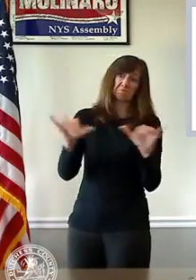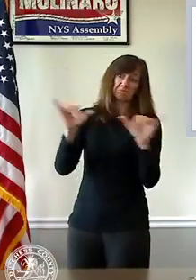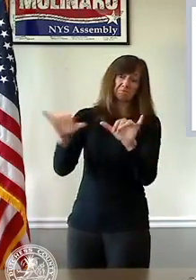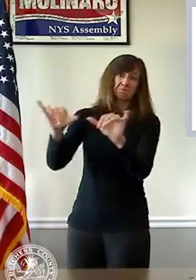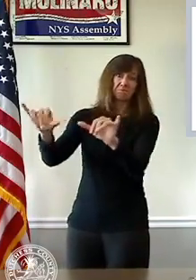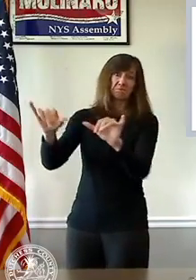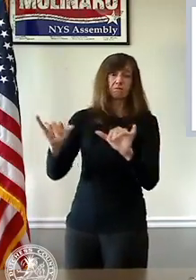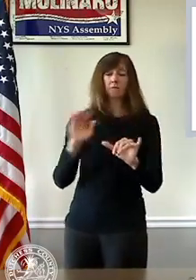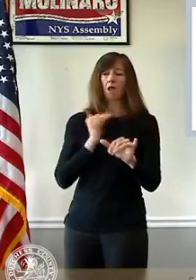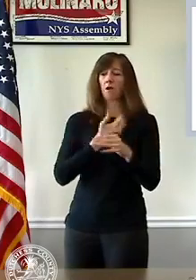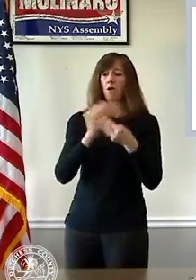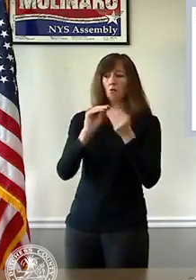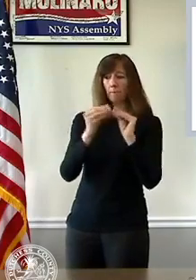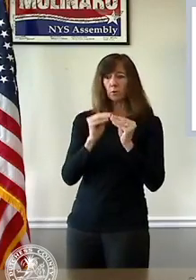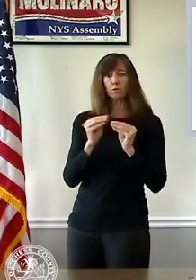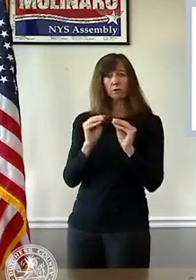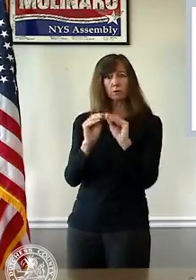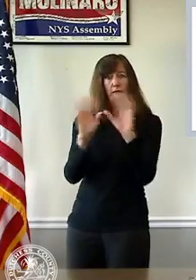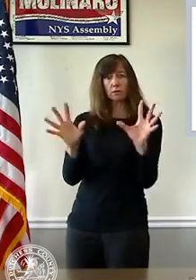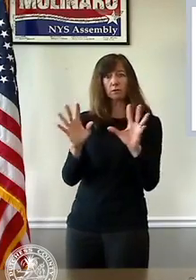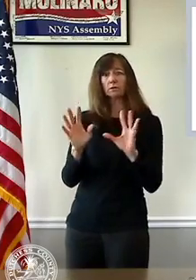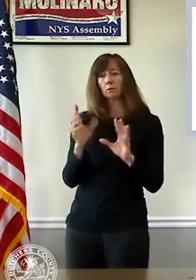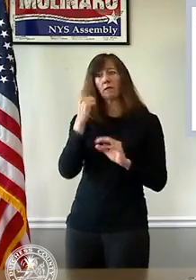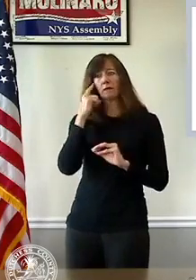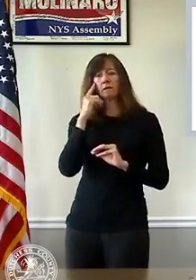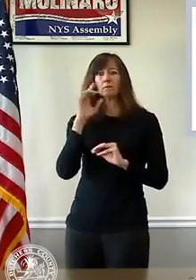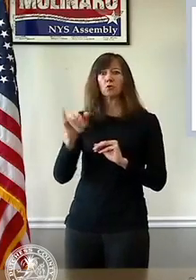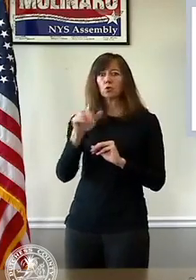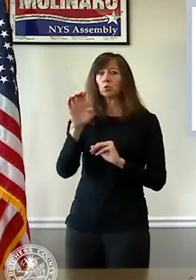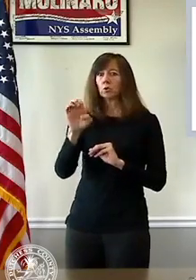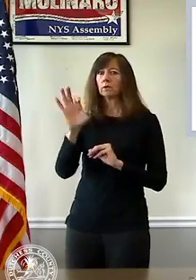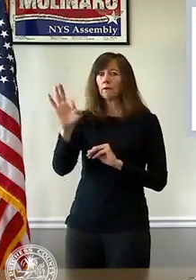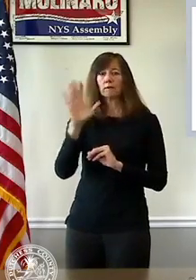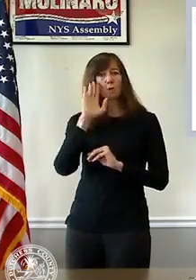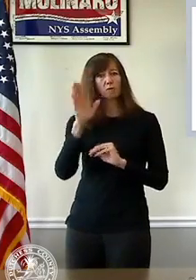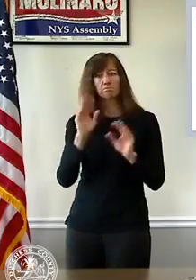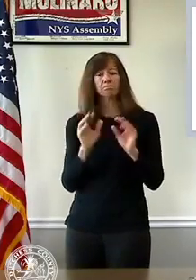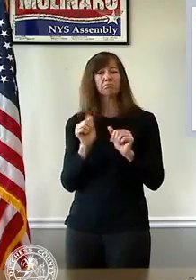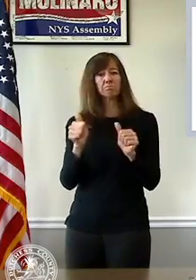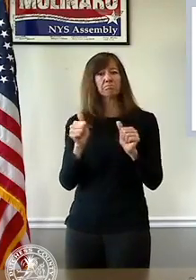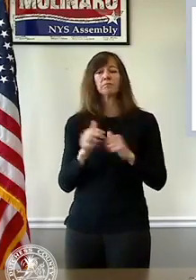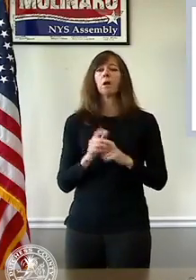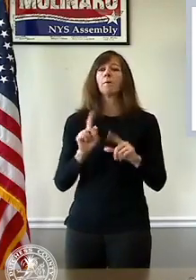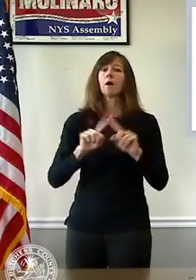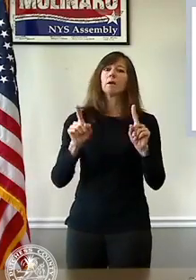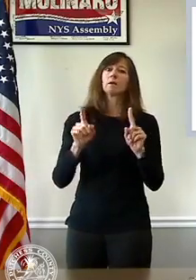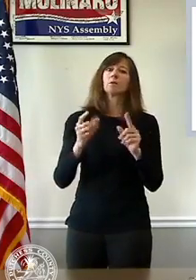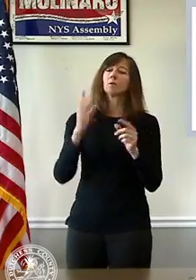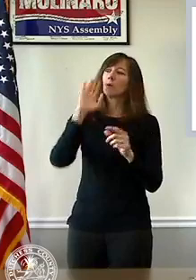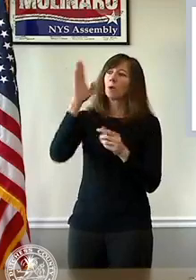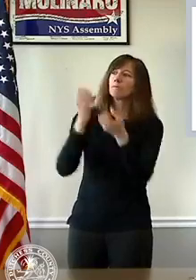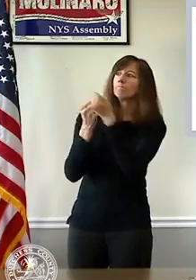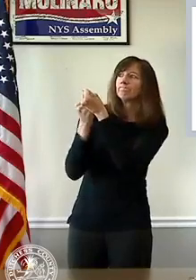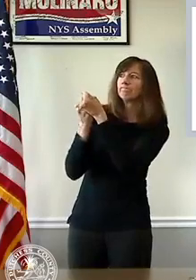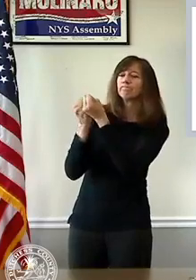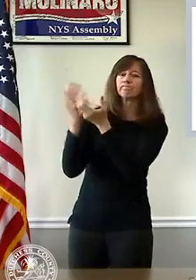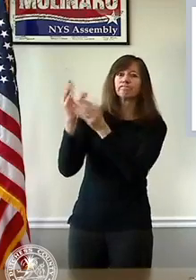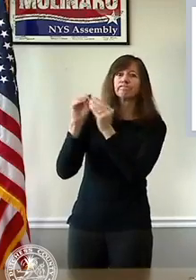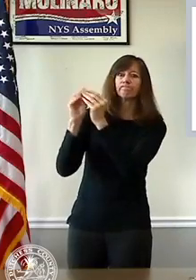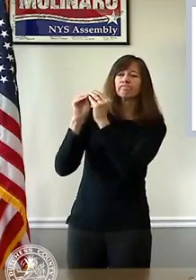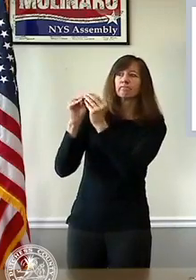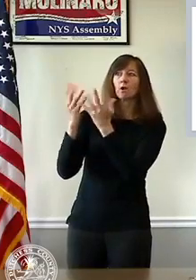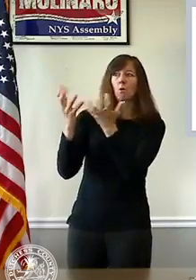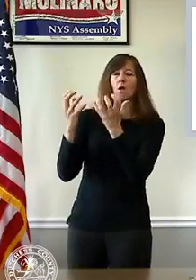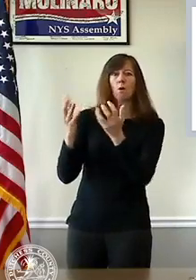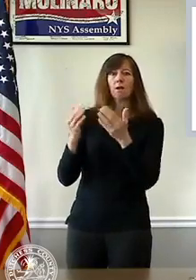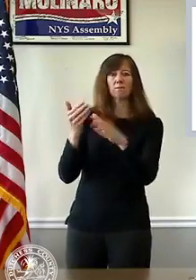that we are on a clear path to begin June 9th. However, as I said, we're going to continue to advocate for that to happen sooner, especially now outdoor dining can